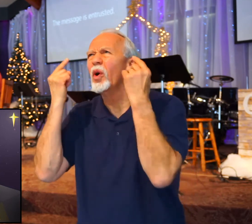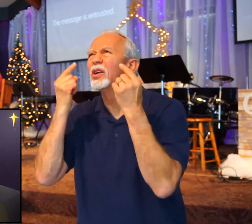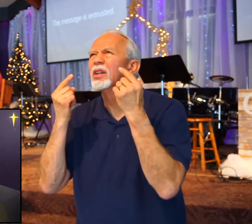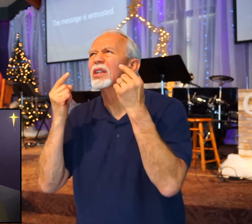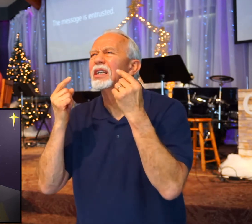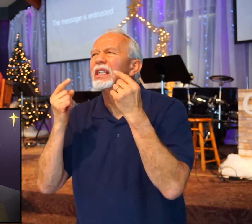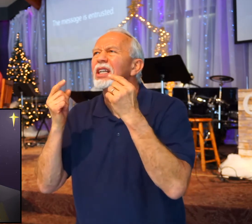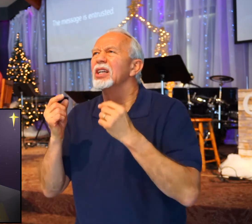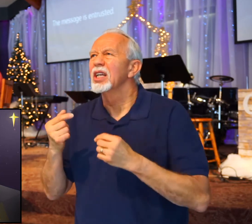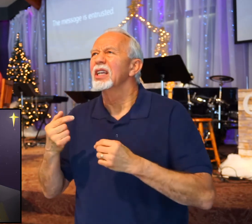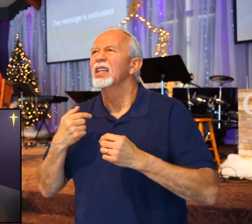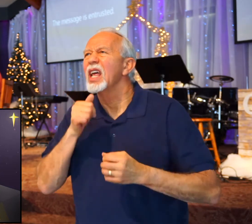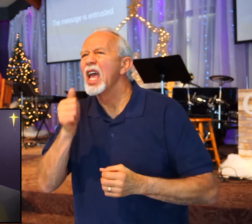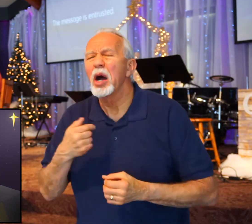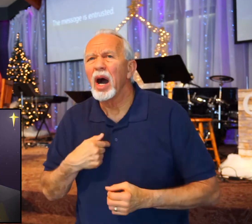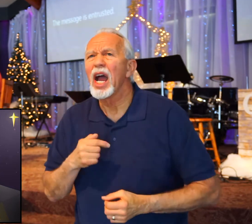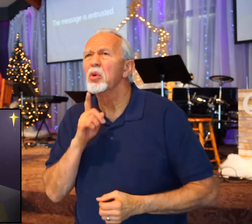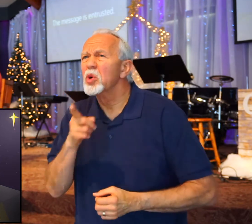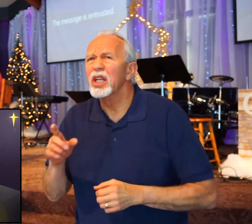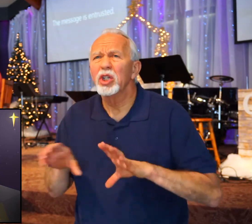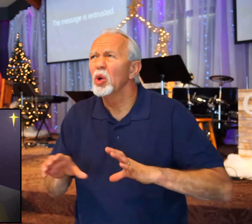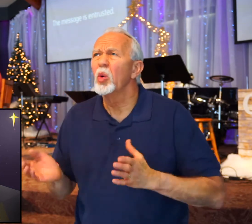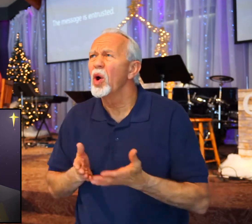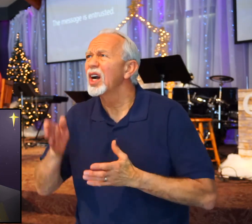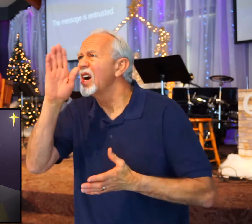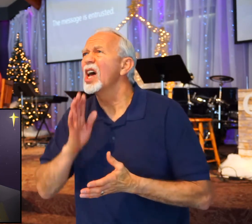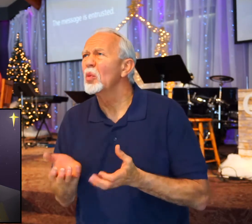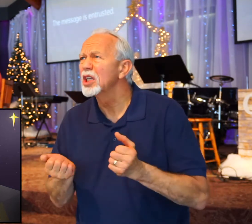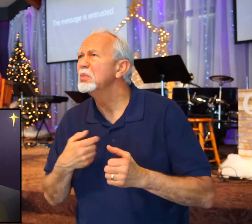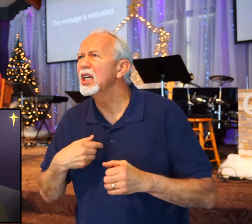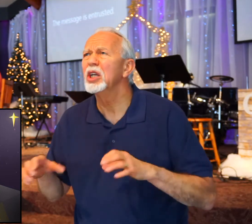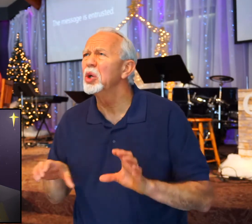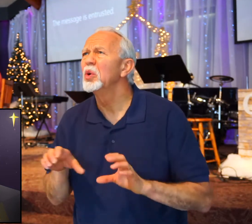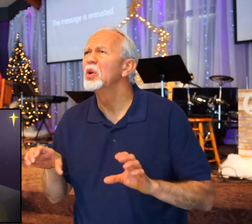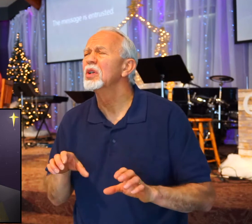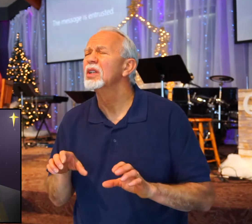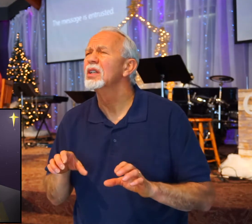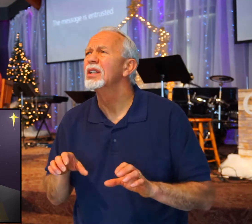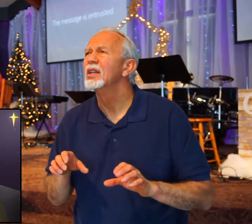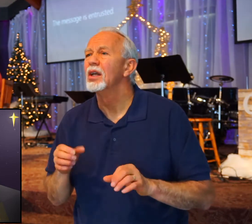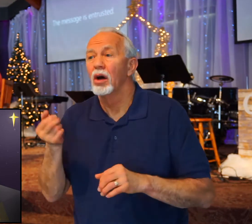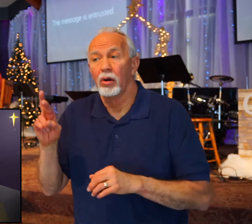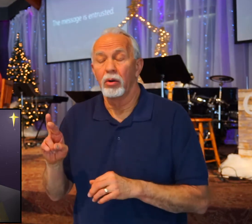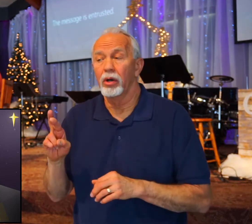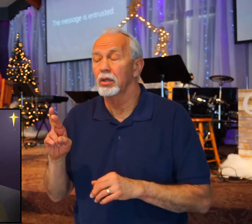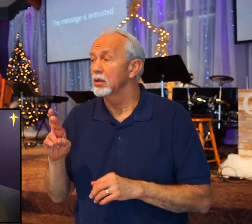really were doing what God asked you to do. Or